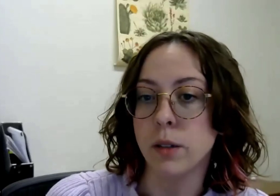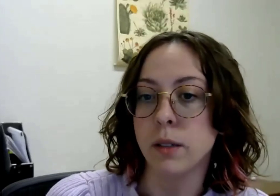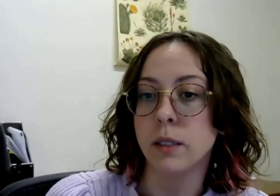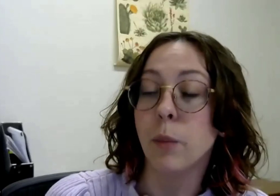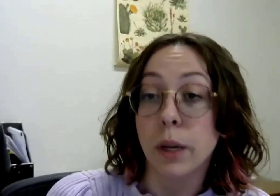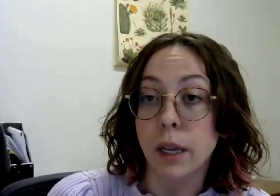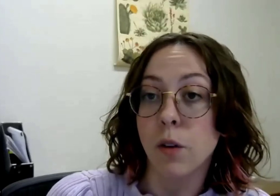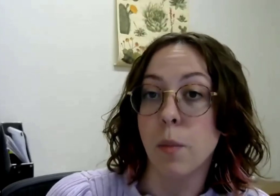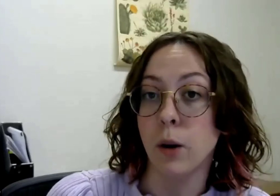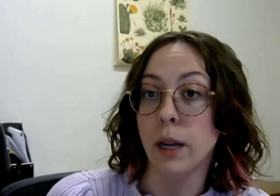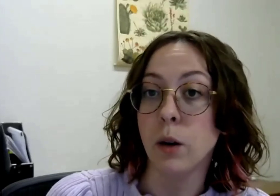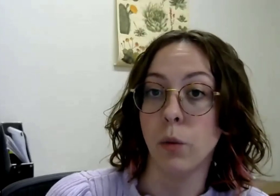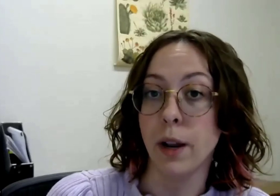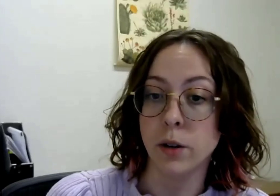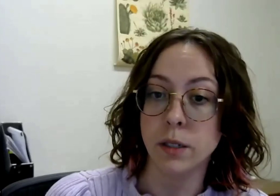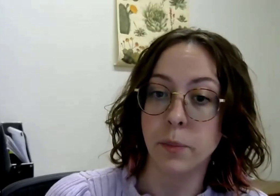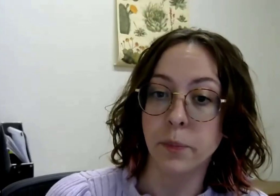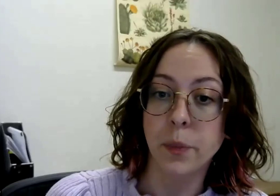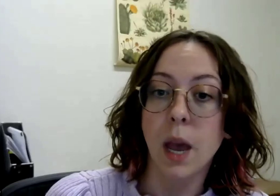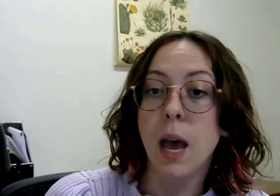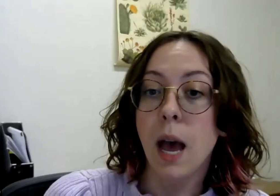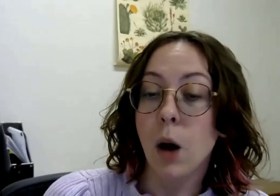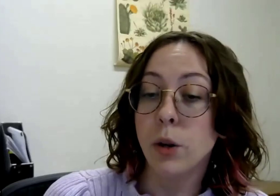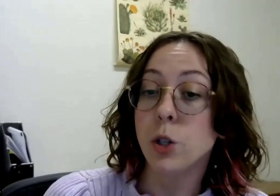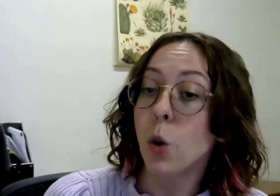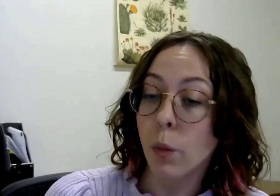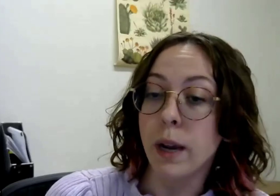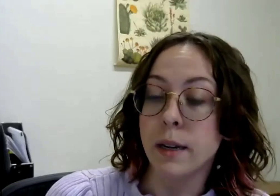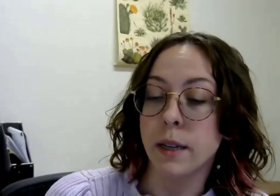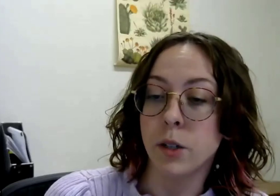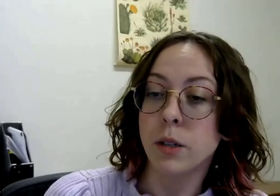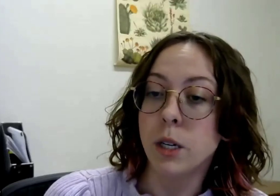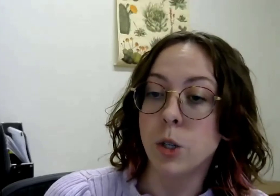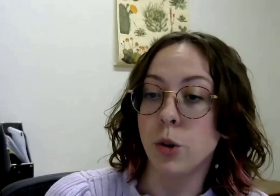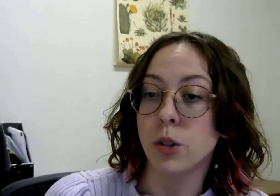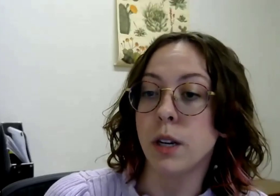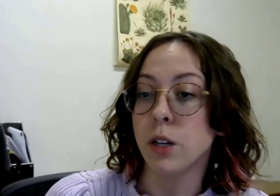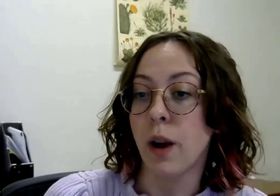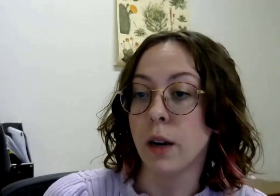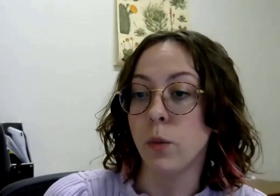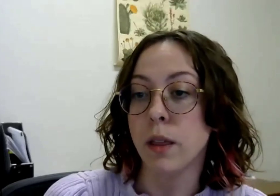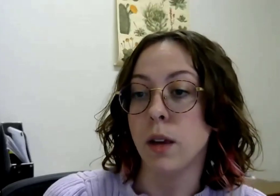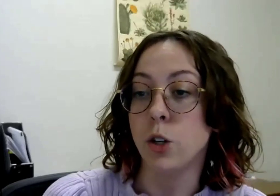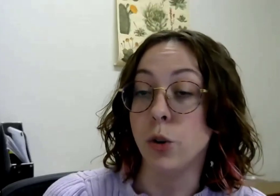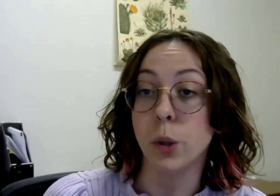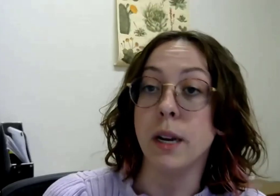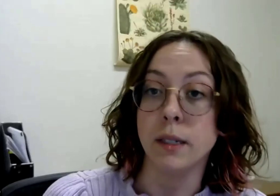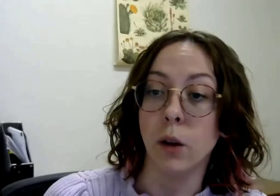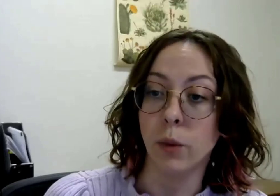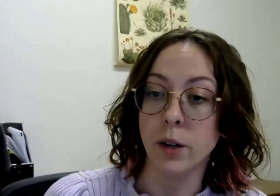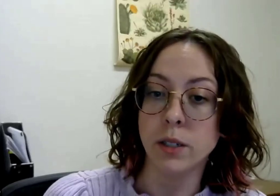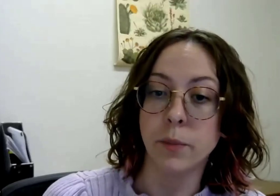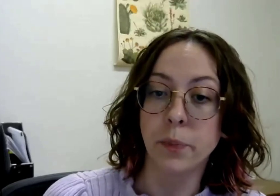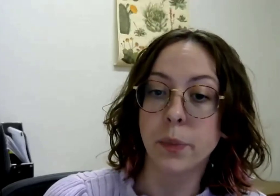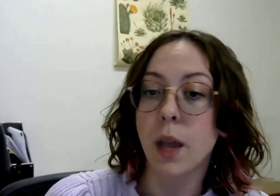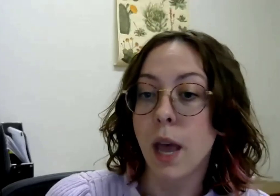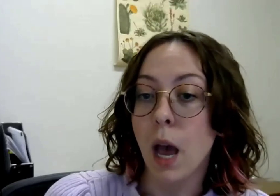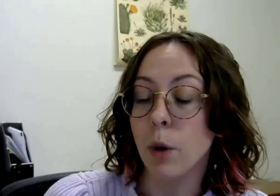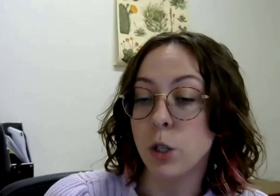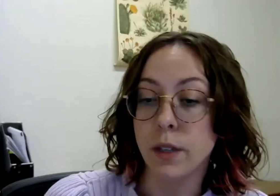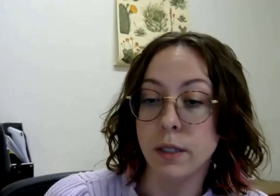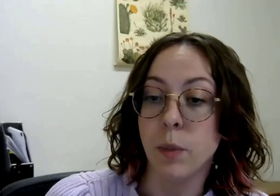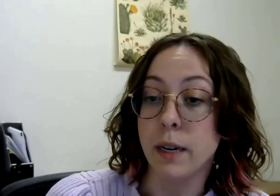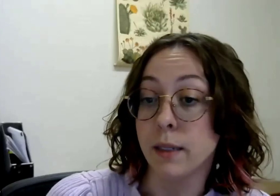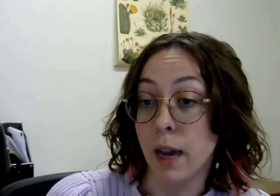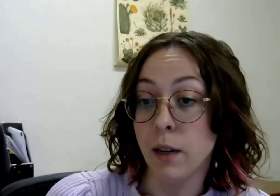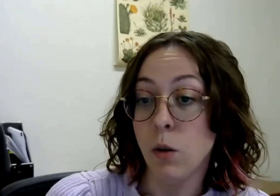ESL writers separately from monolingual writers? How does your writing center teach tutors to interact with and tutor ESL writers? How